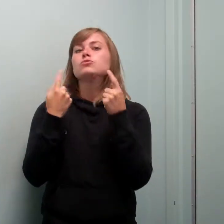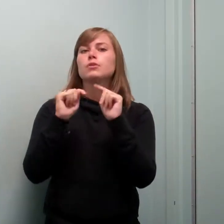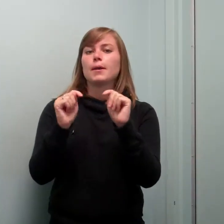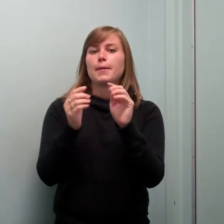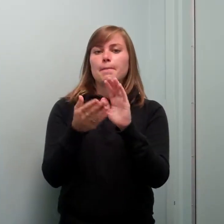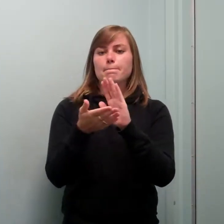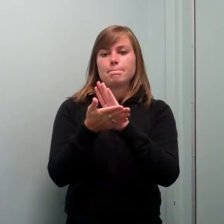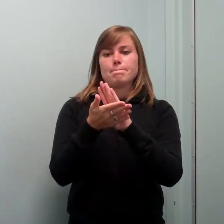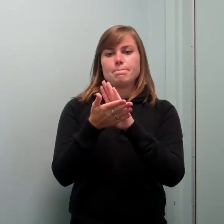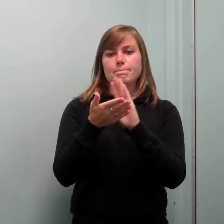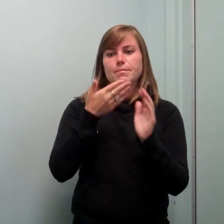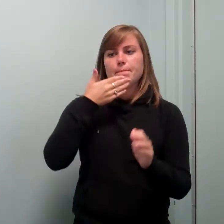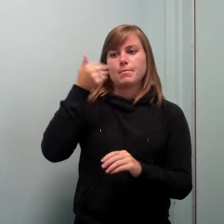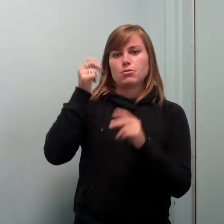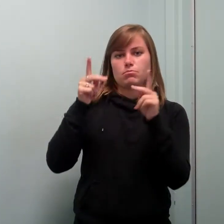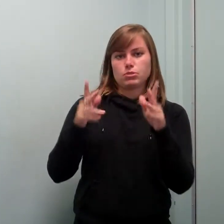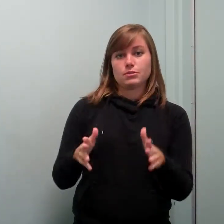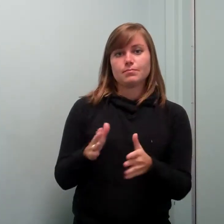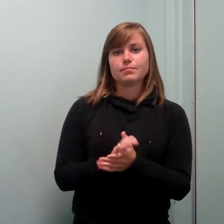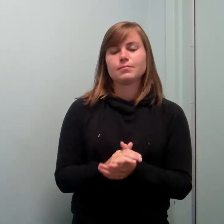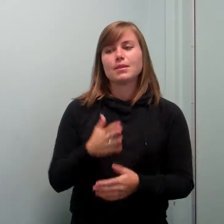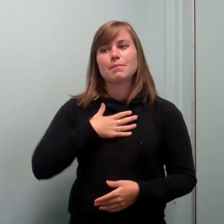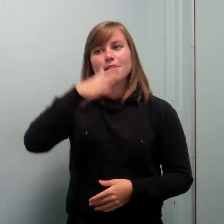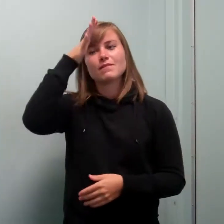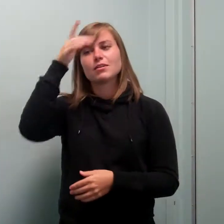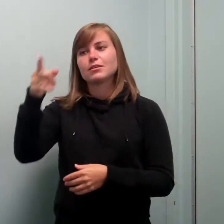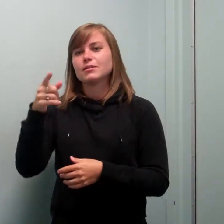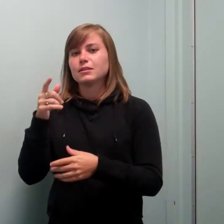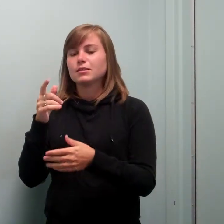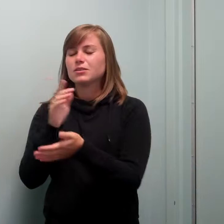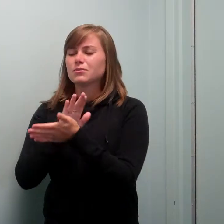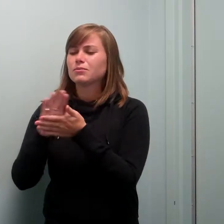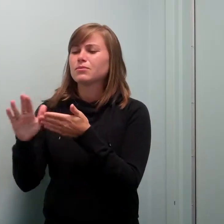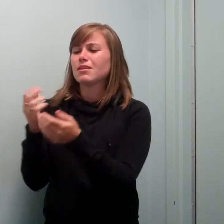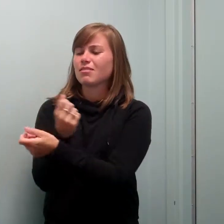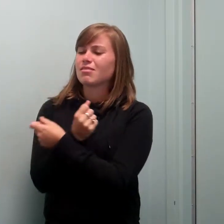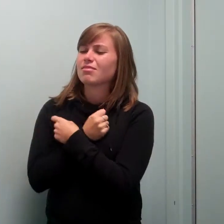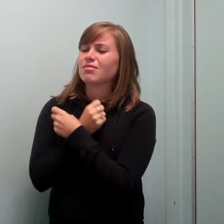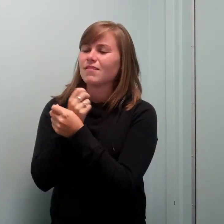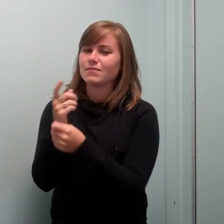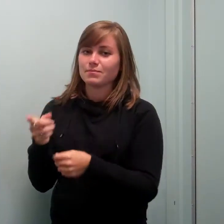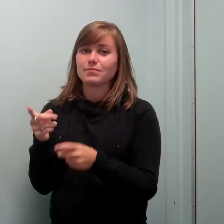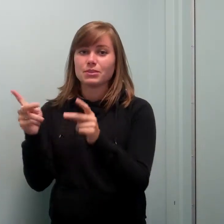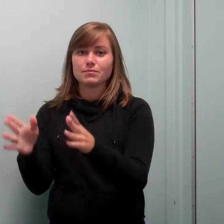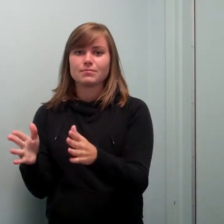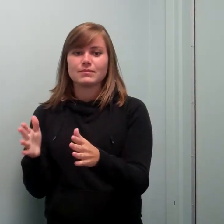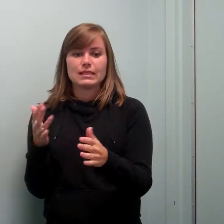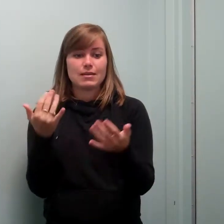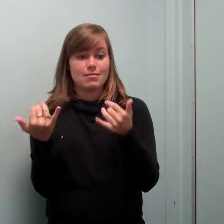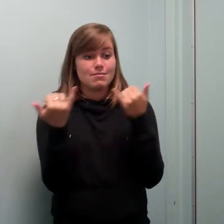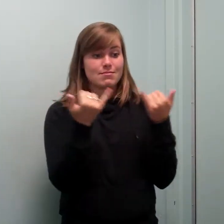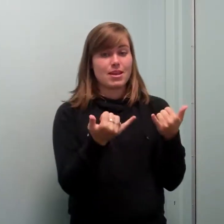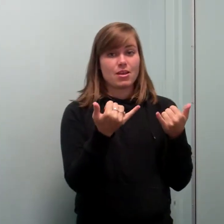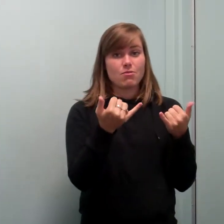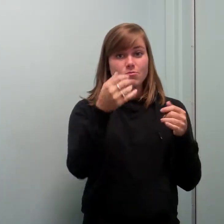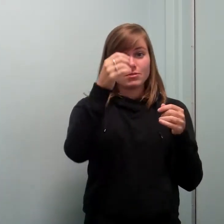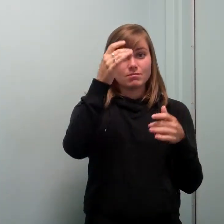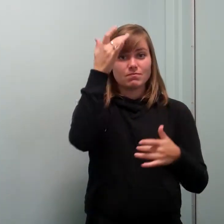dad was kind and loving before he had Alzheimer's, and he's kind and loving now. I've seen him lose his intellect, his sense of humor, his